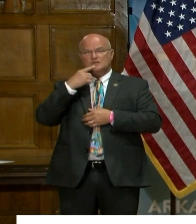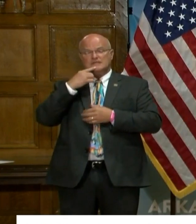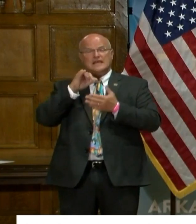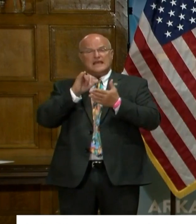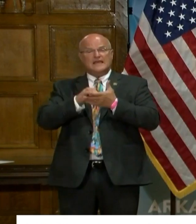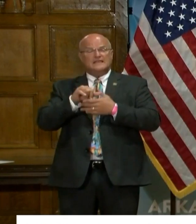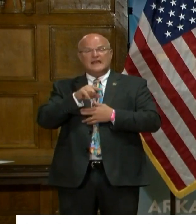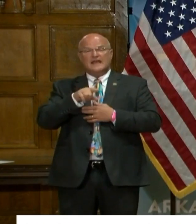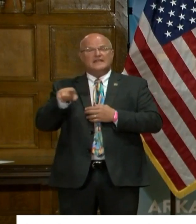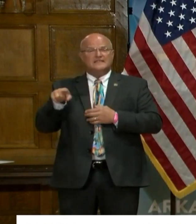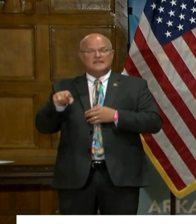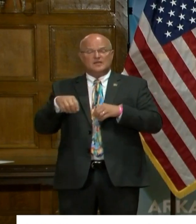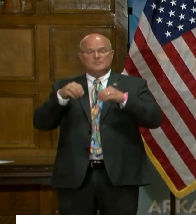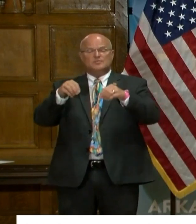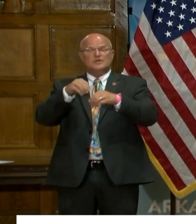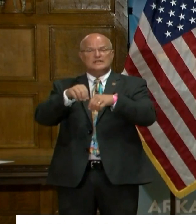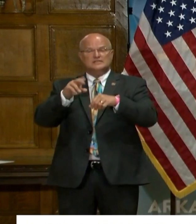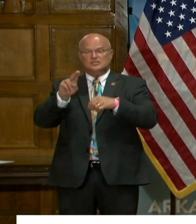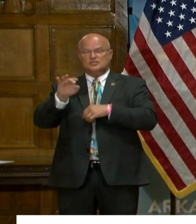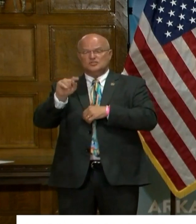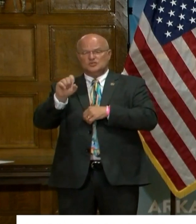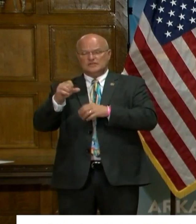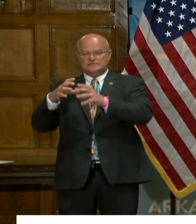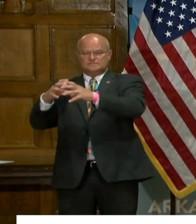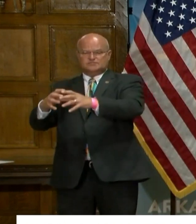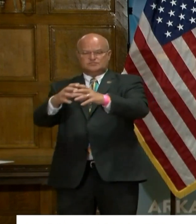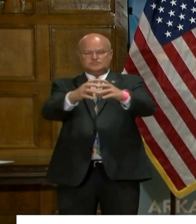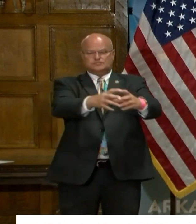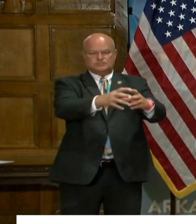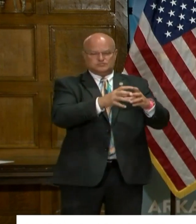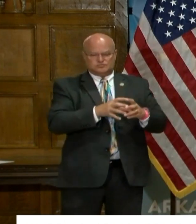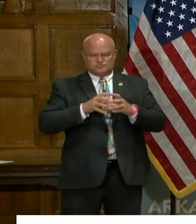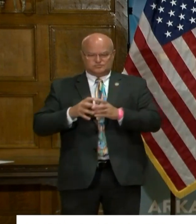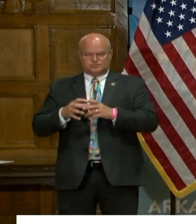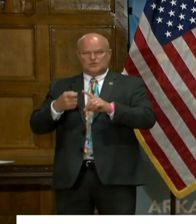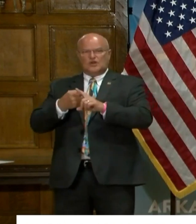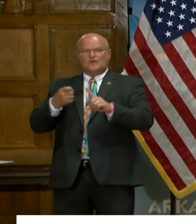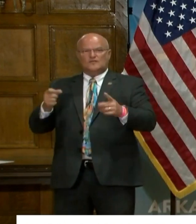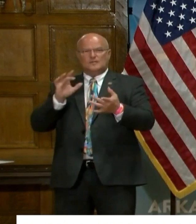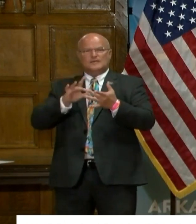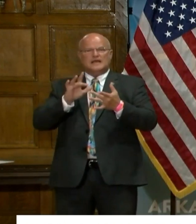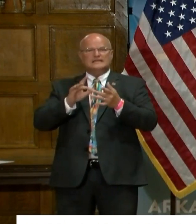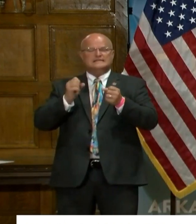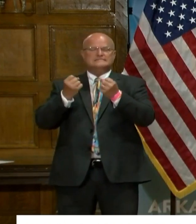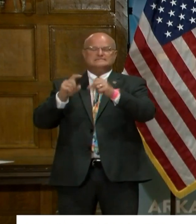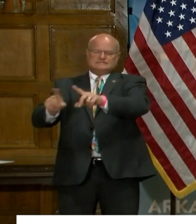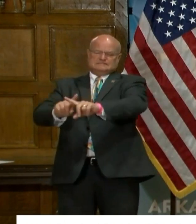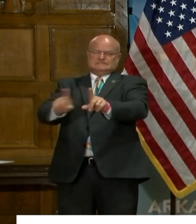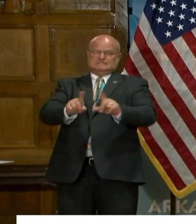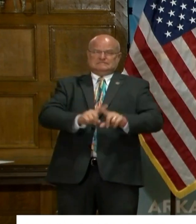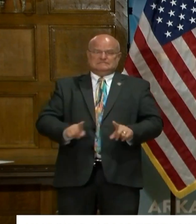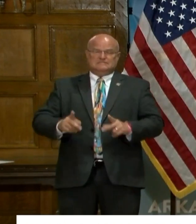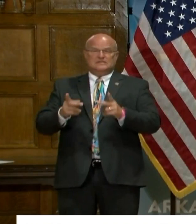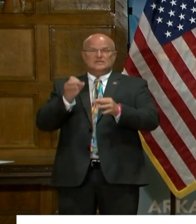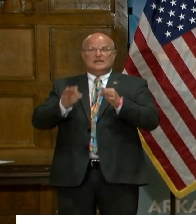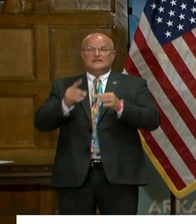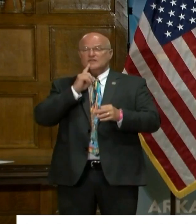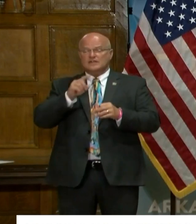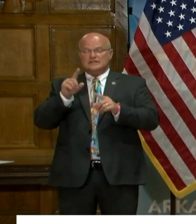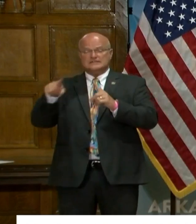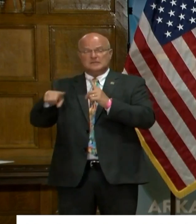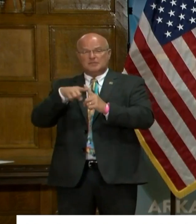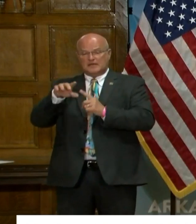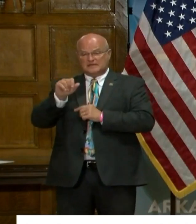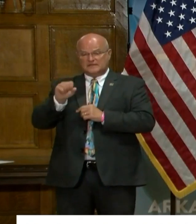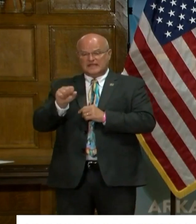that they're put into units where they are isolated from contact with multiple other units, so that if there is a